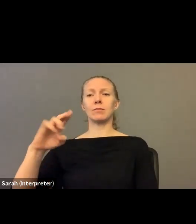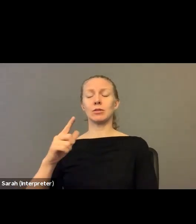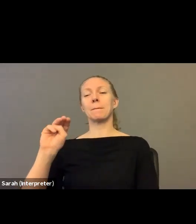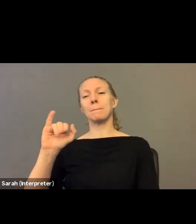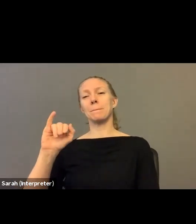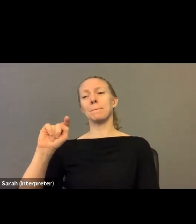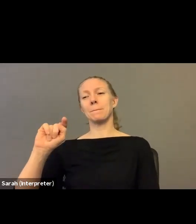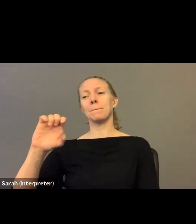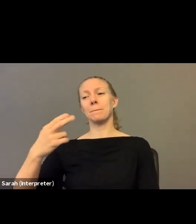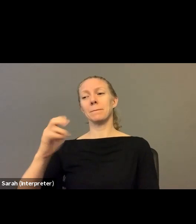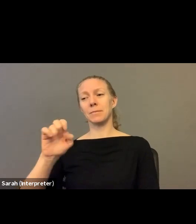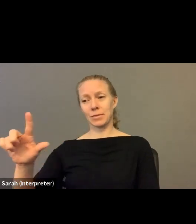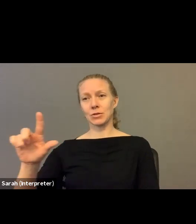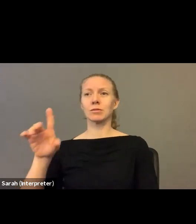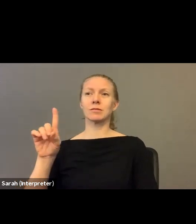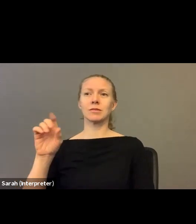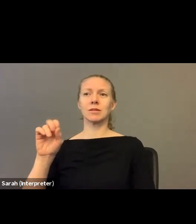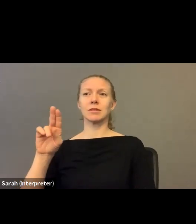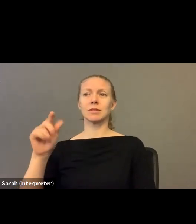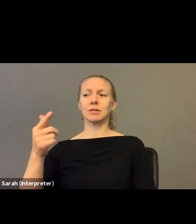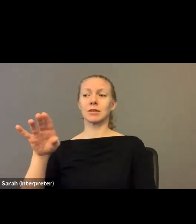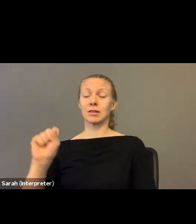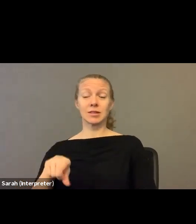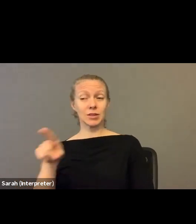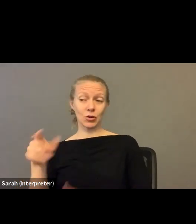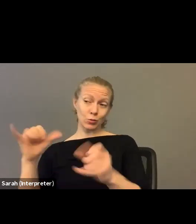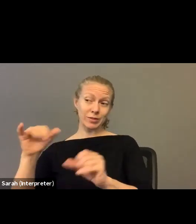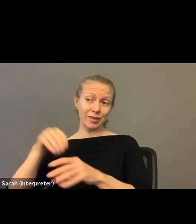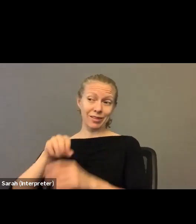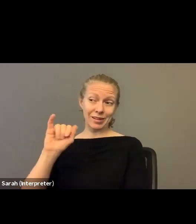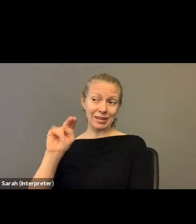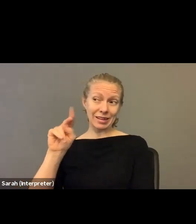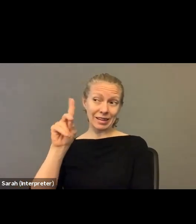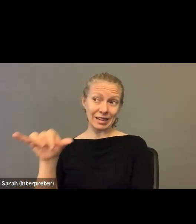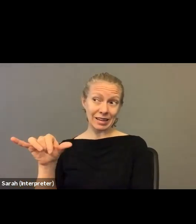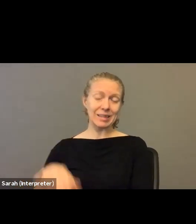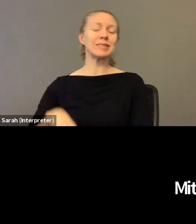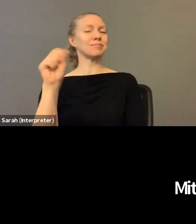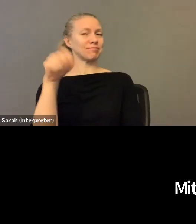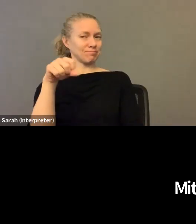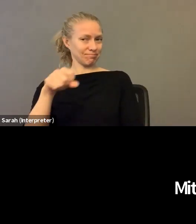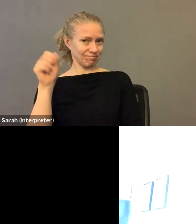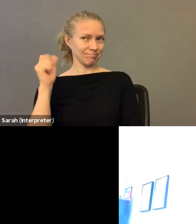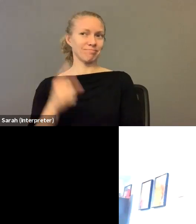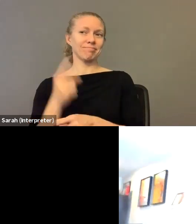stage. And Mitchell, are you still in Indianapolis? Am I getting that right? I am, yes.